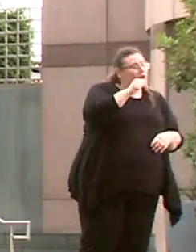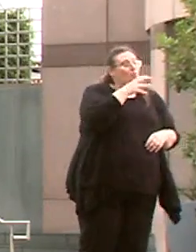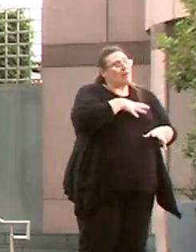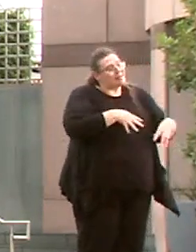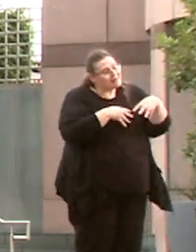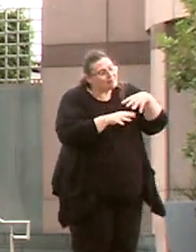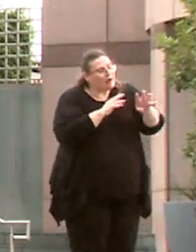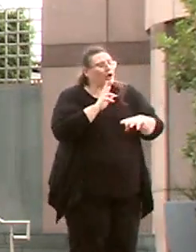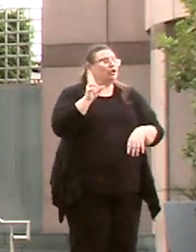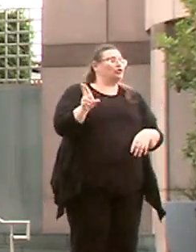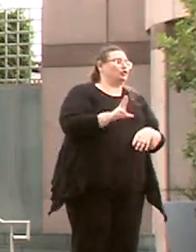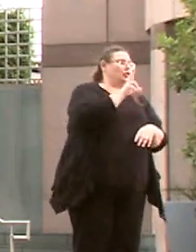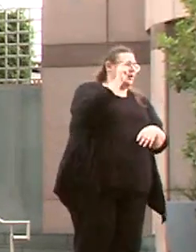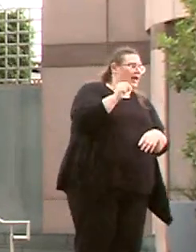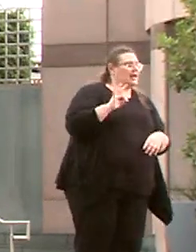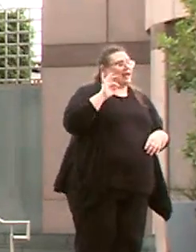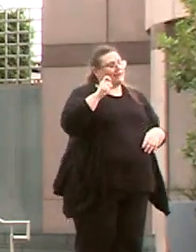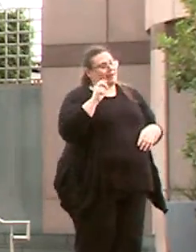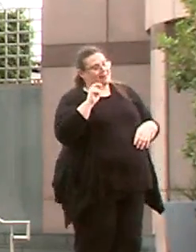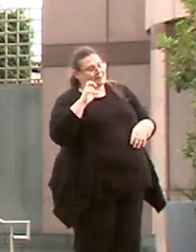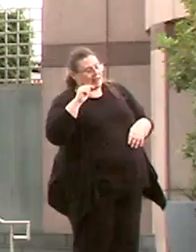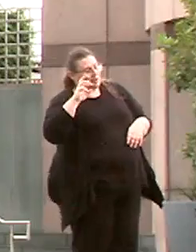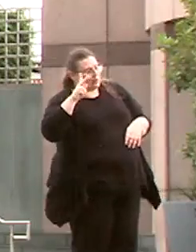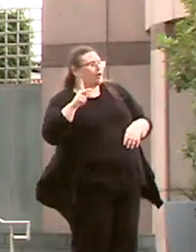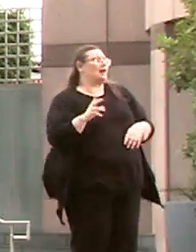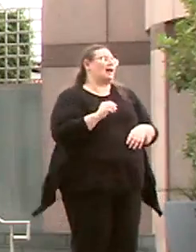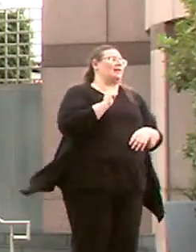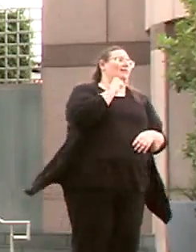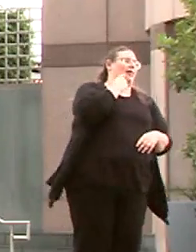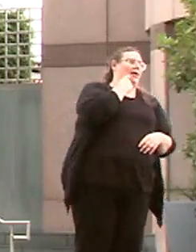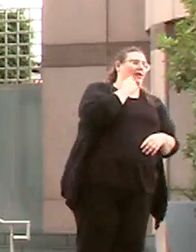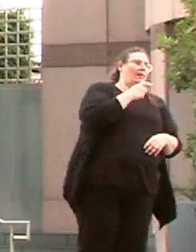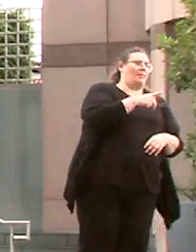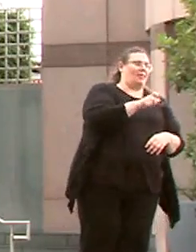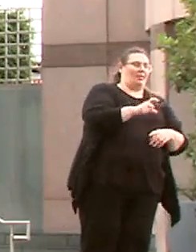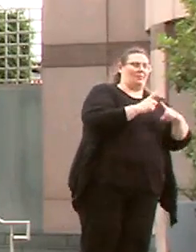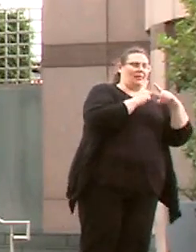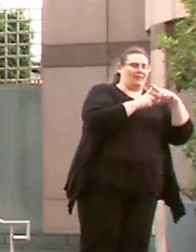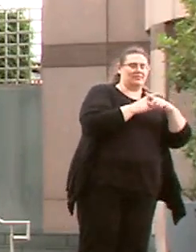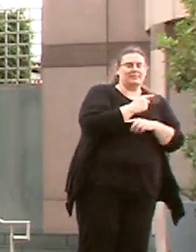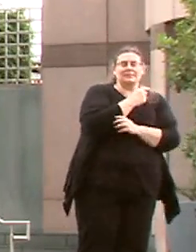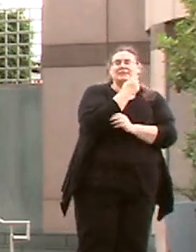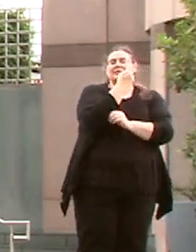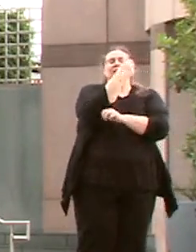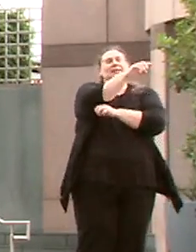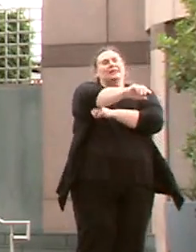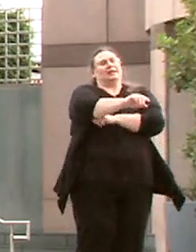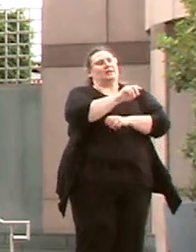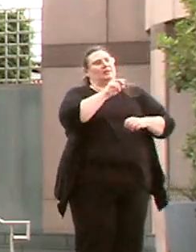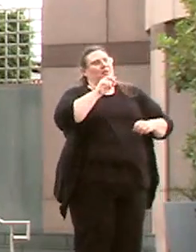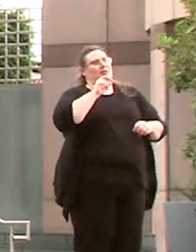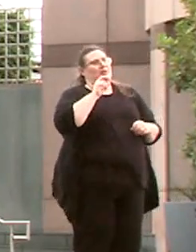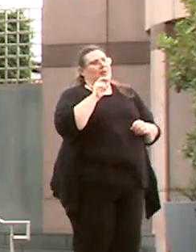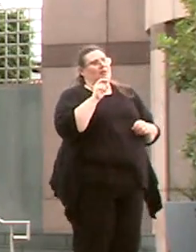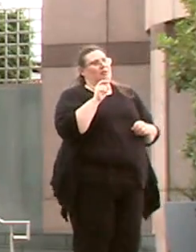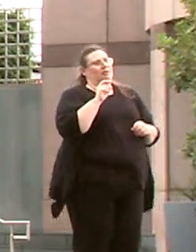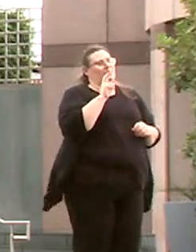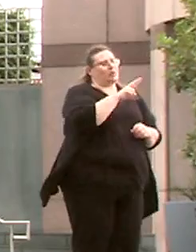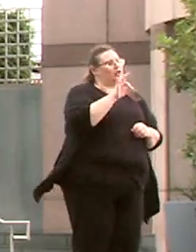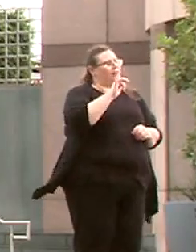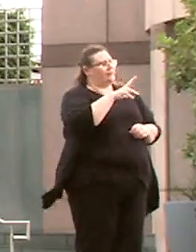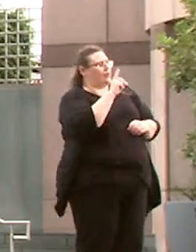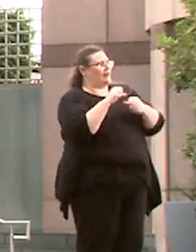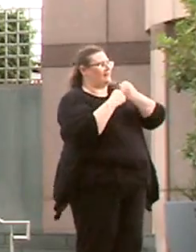the United Nations, FX Network, and Apple Plus. And a 22 Ford